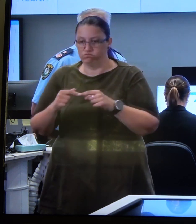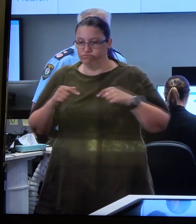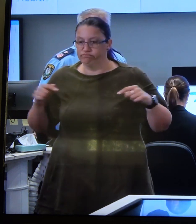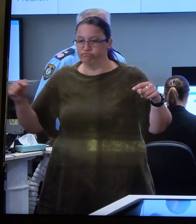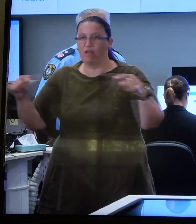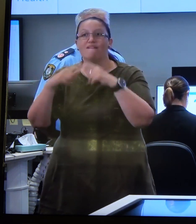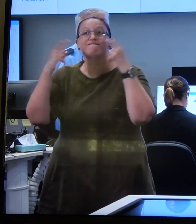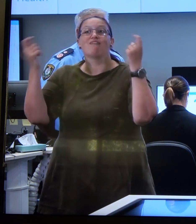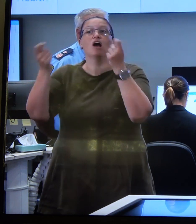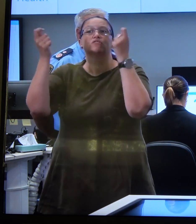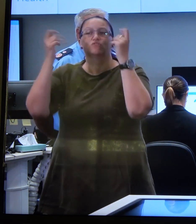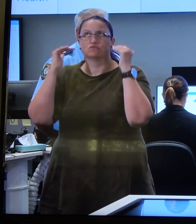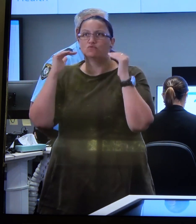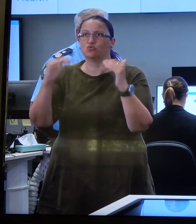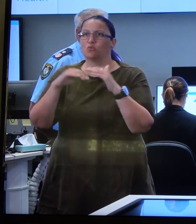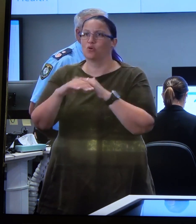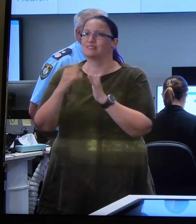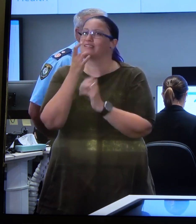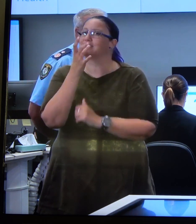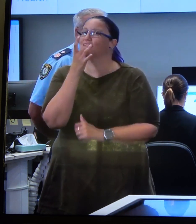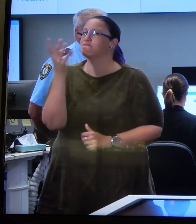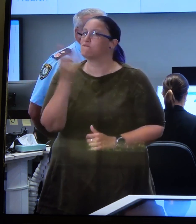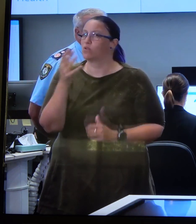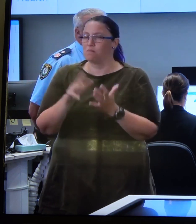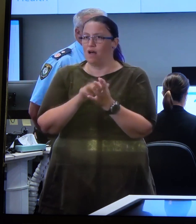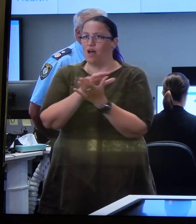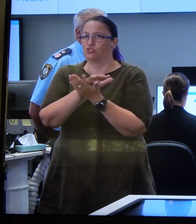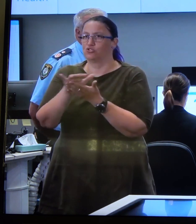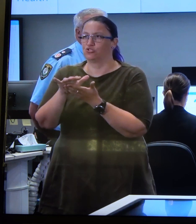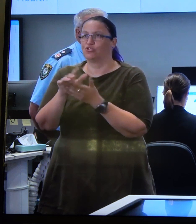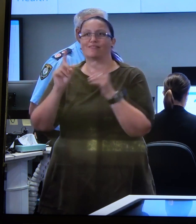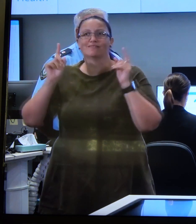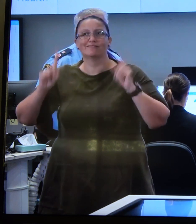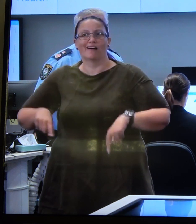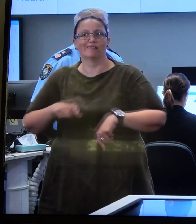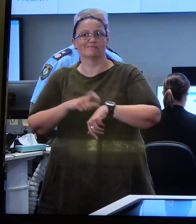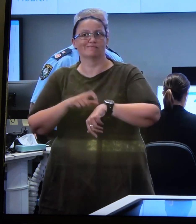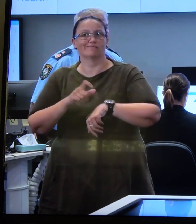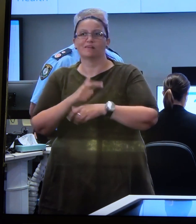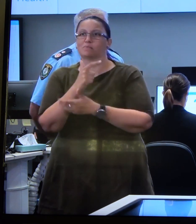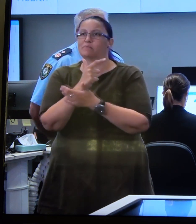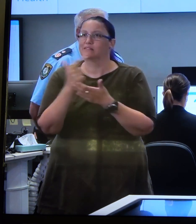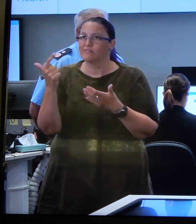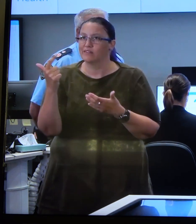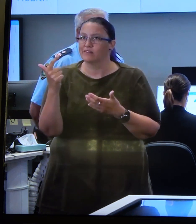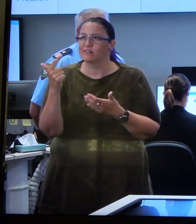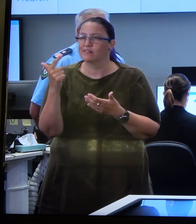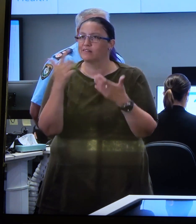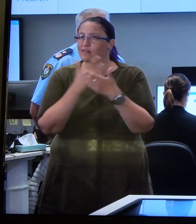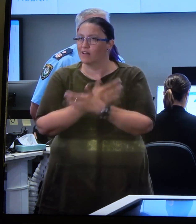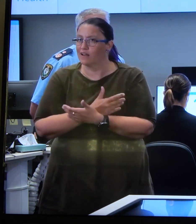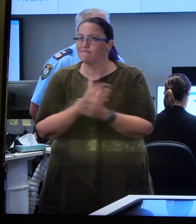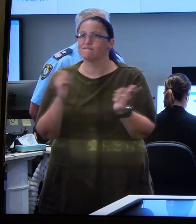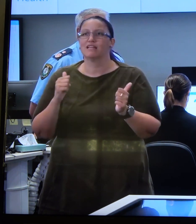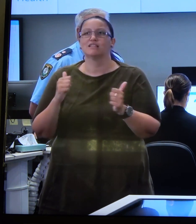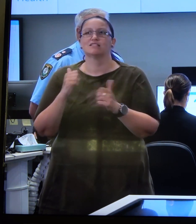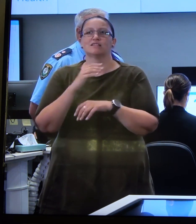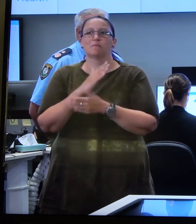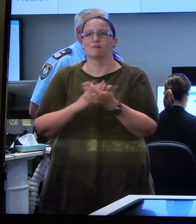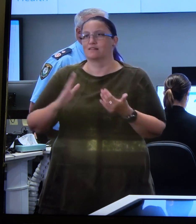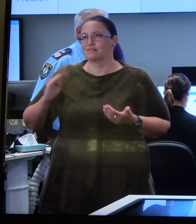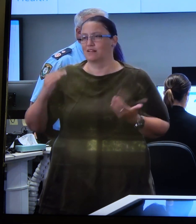room on Saturday the 14th of March, starting at 7:30 and finishing at 10:30